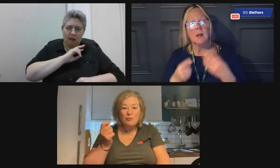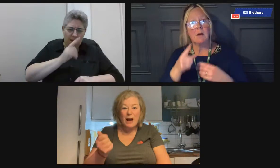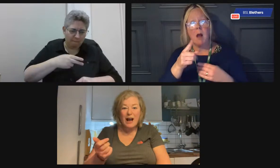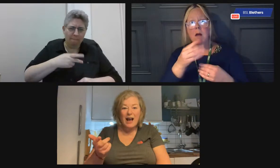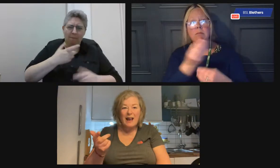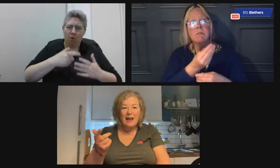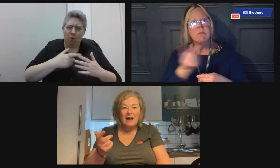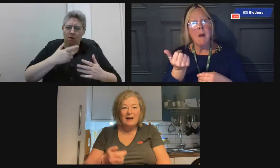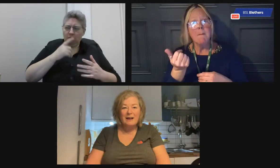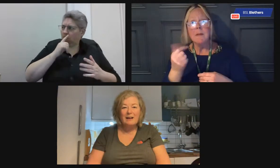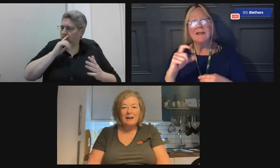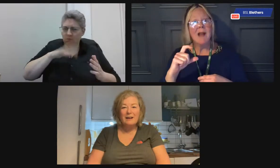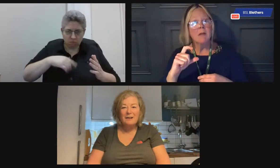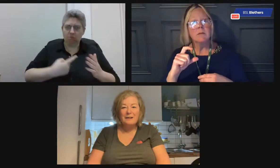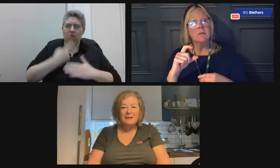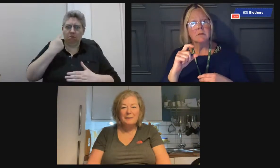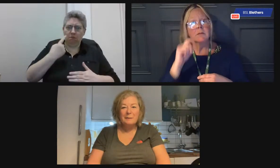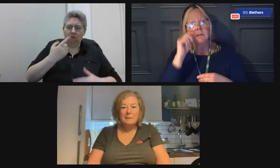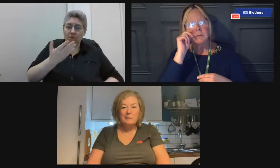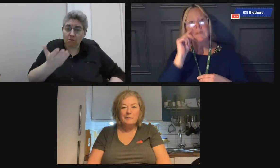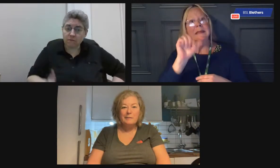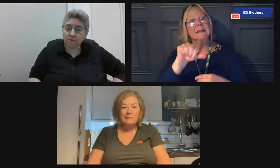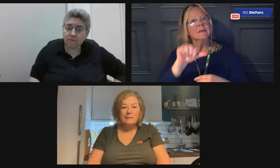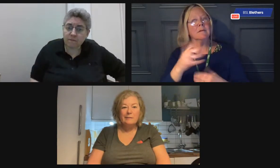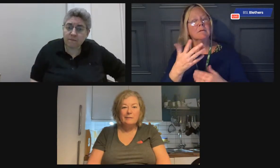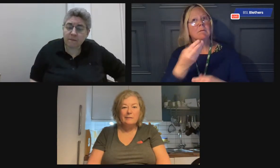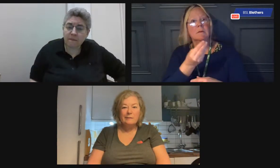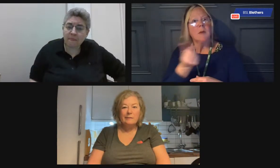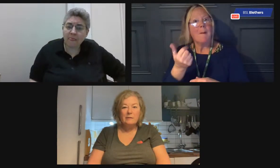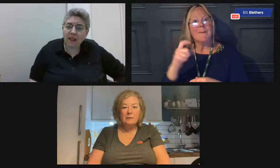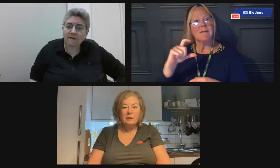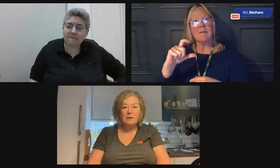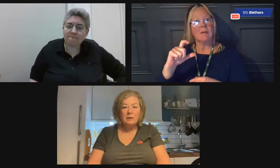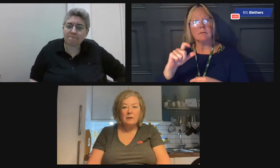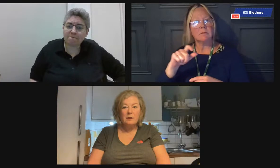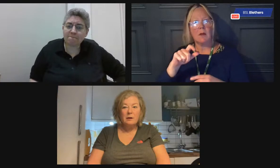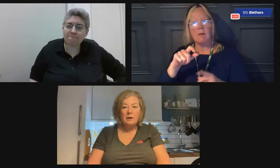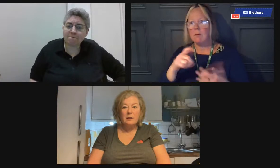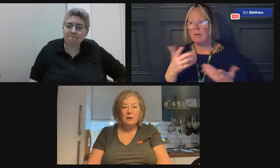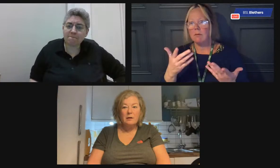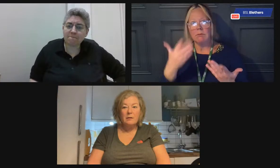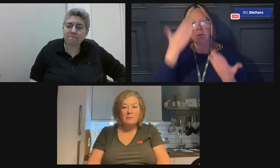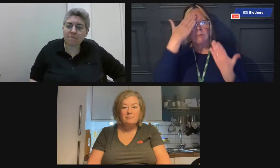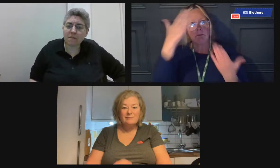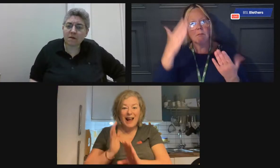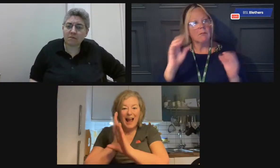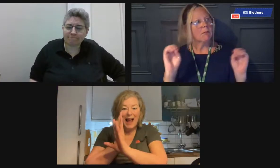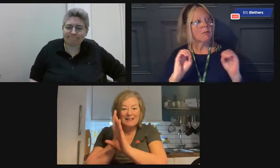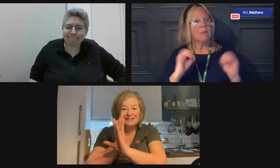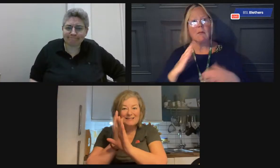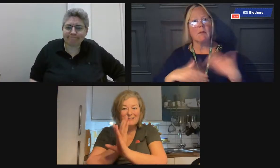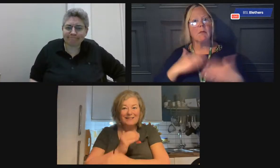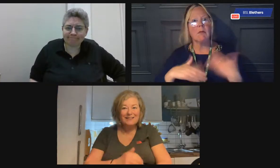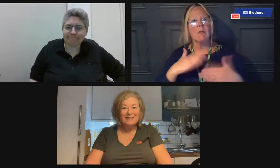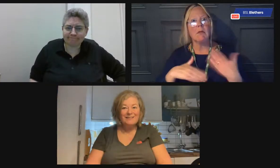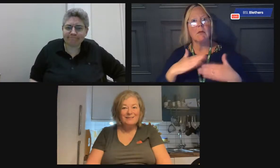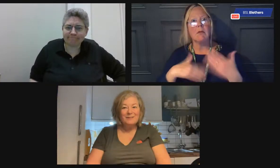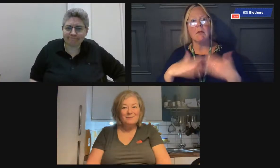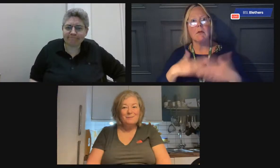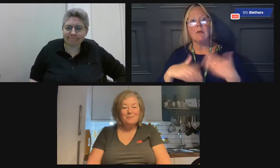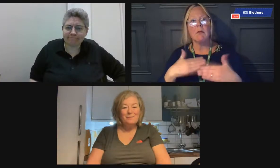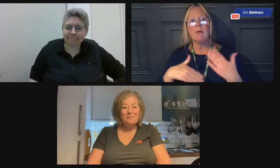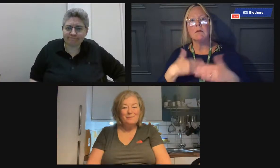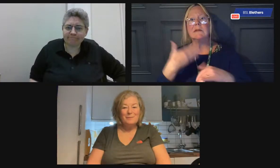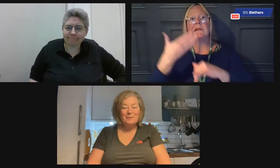wouldn't necessarily pick up on as symptoms? Yeah. Yeah. Some cancers you honestly don't